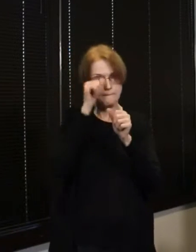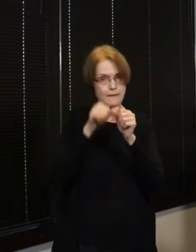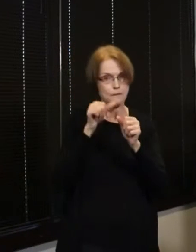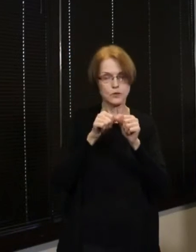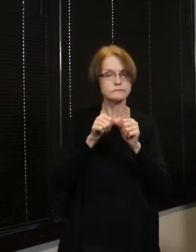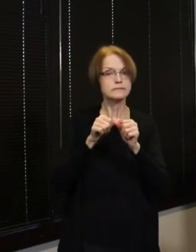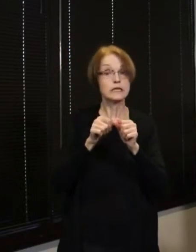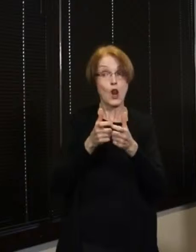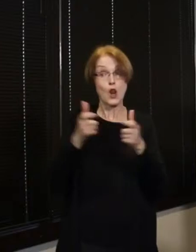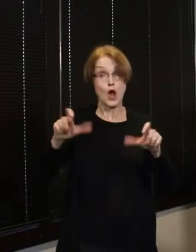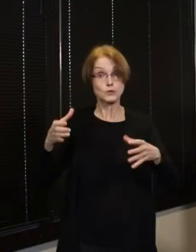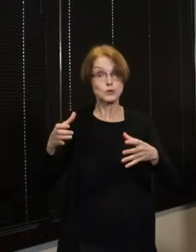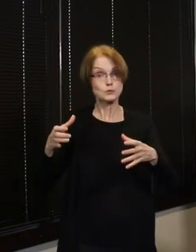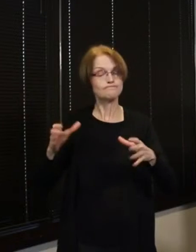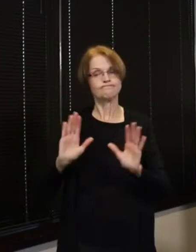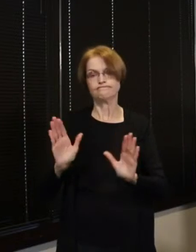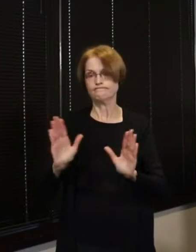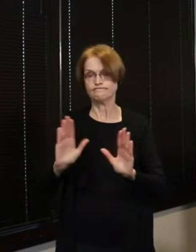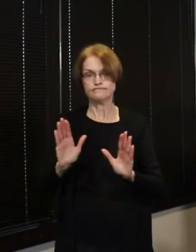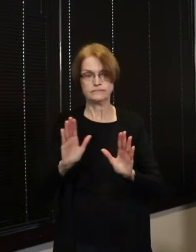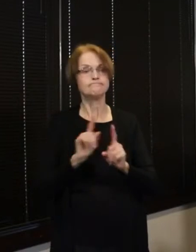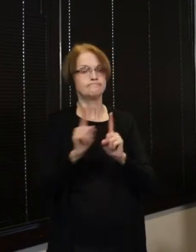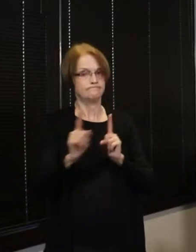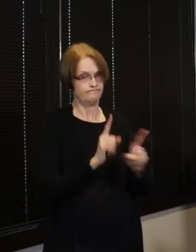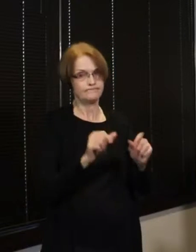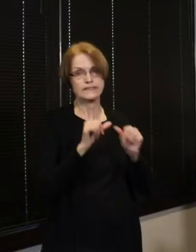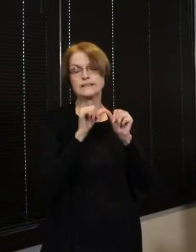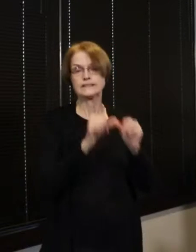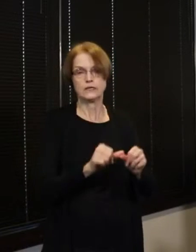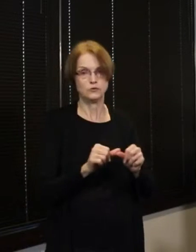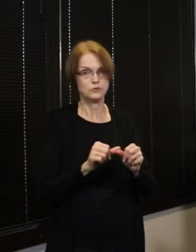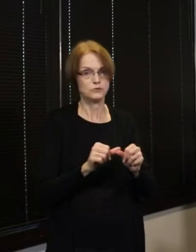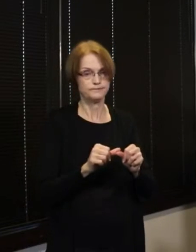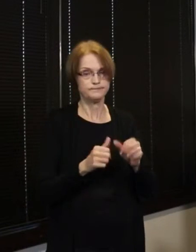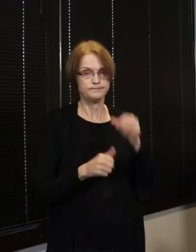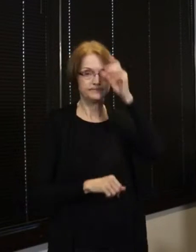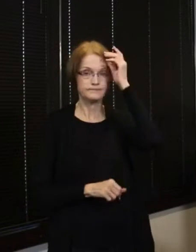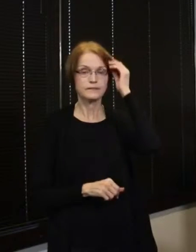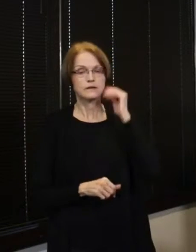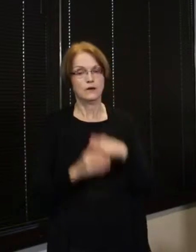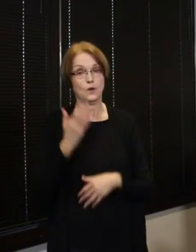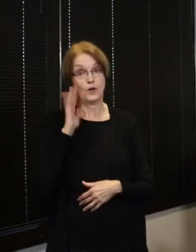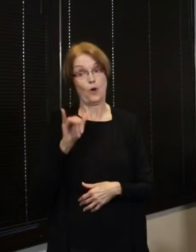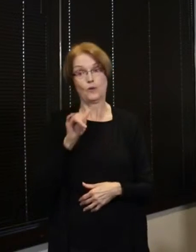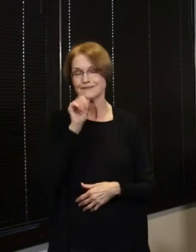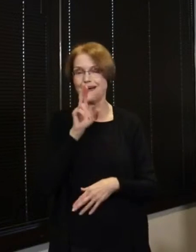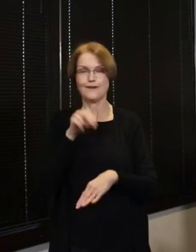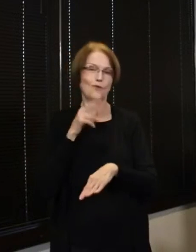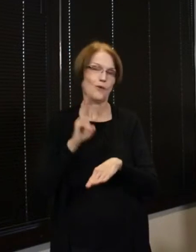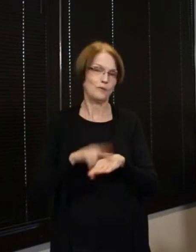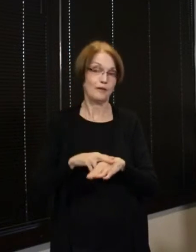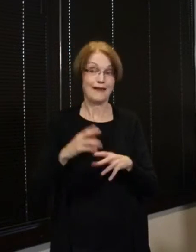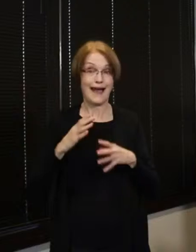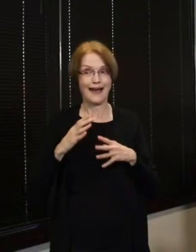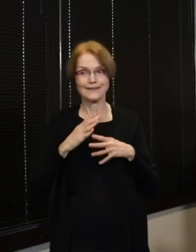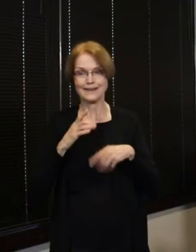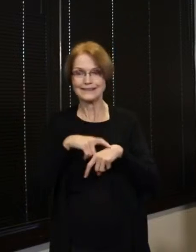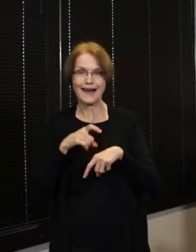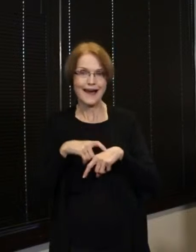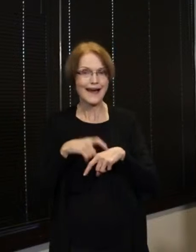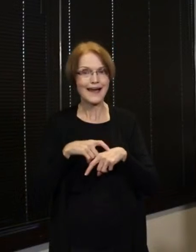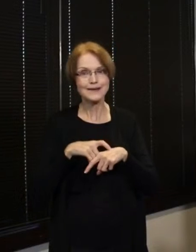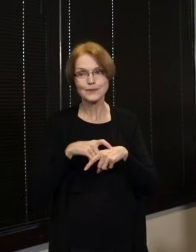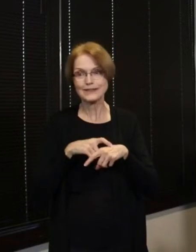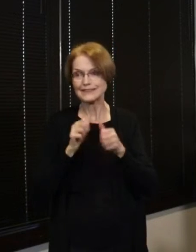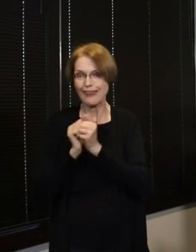gathering in large crowds and practicing social distancing. We know that that's not normal for a holiday season, but this isn't a